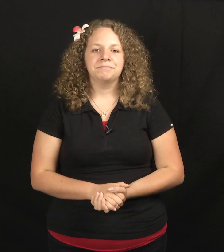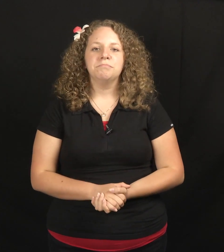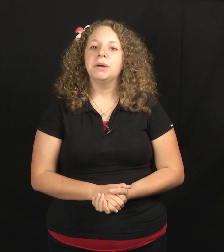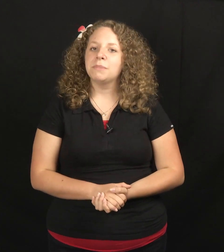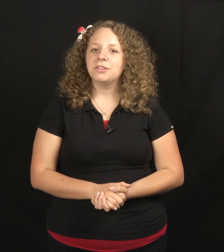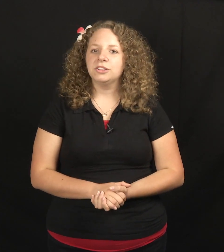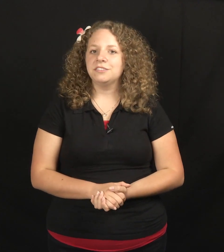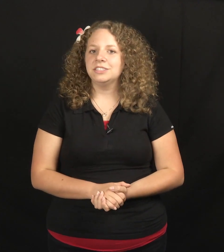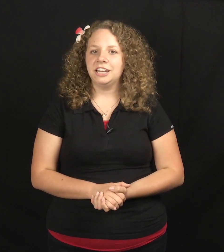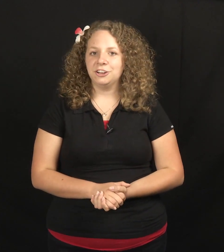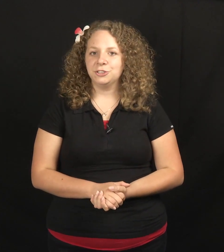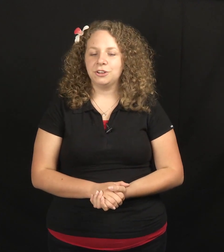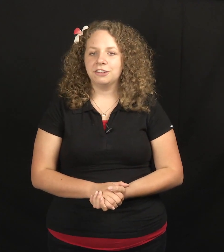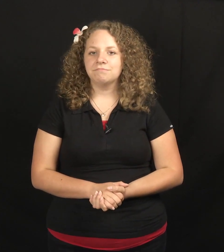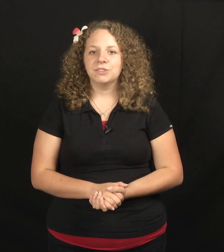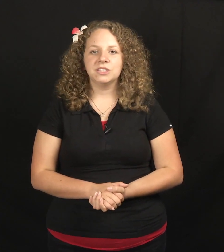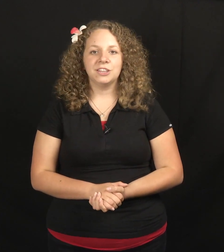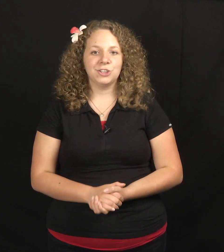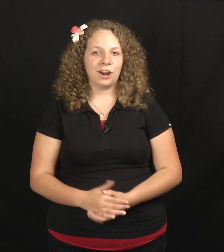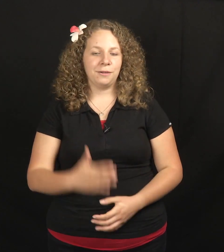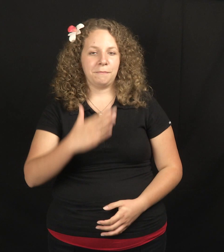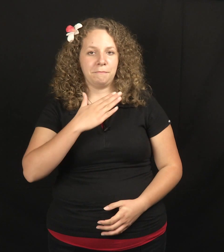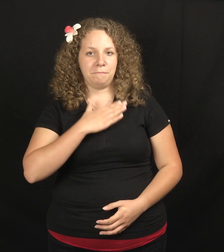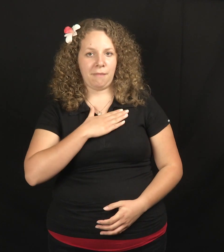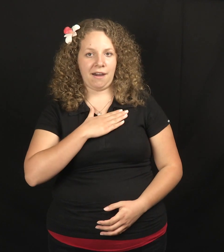My mother lives in Arizona. The signs are my,